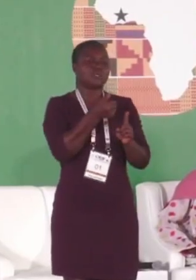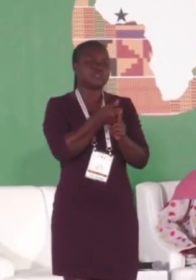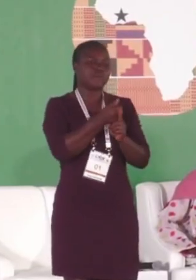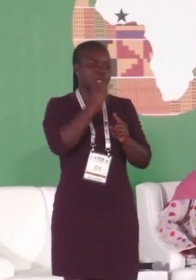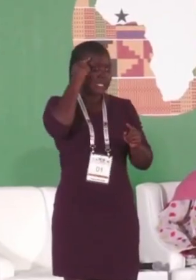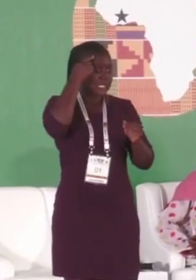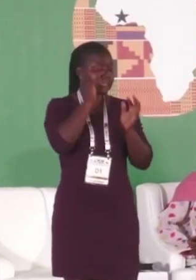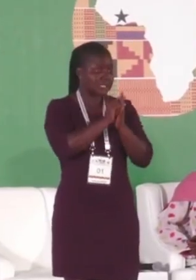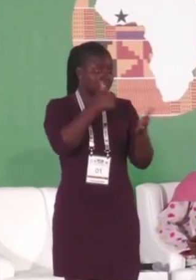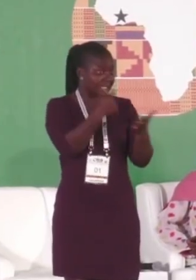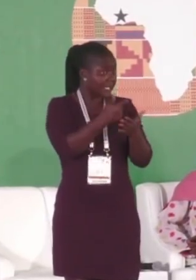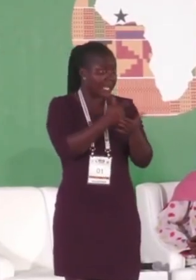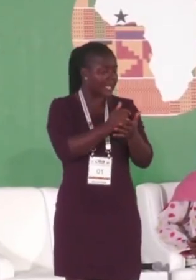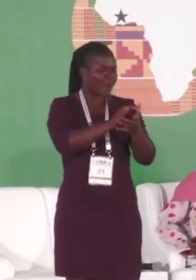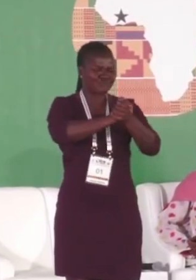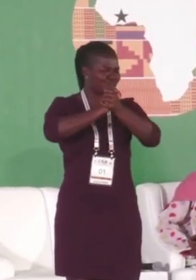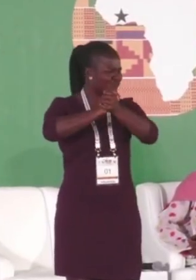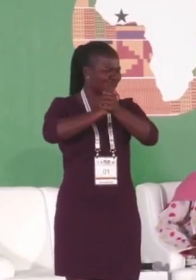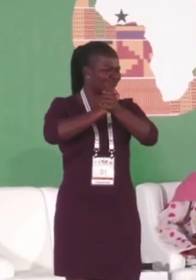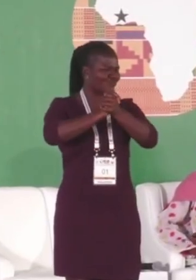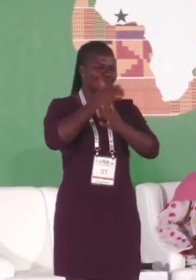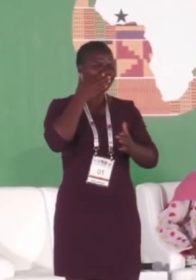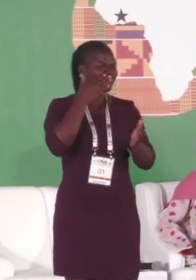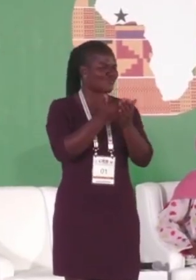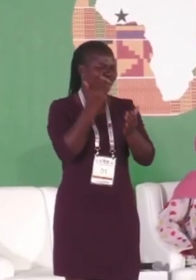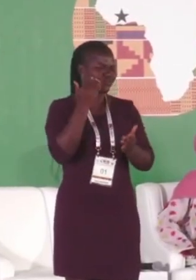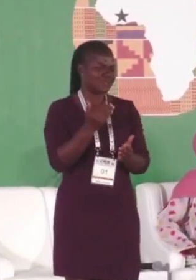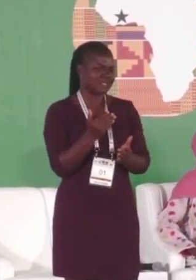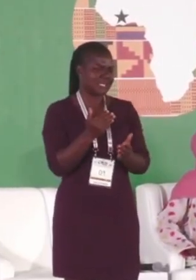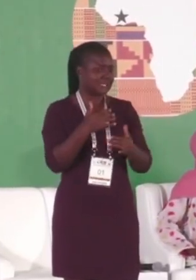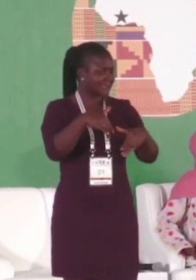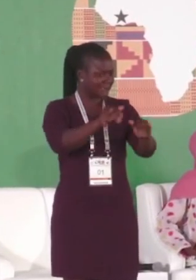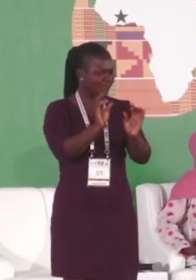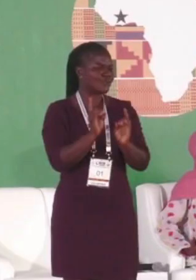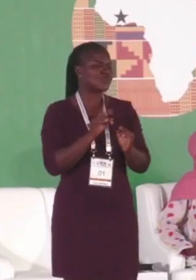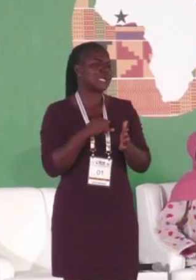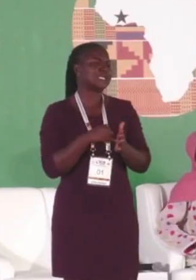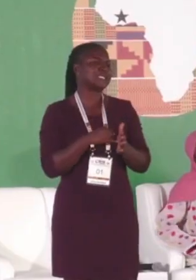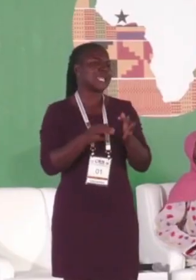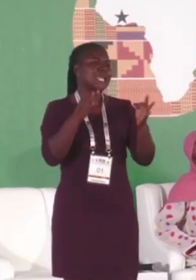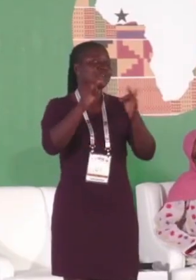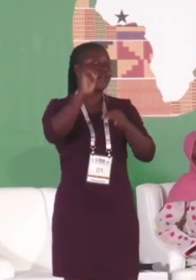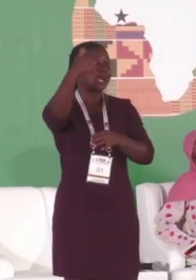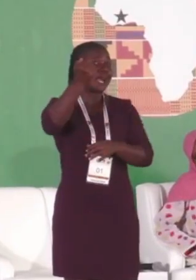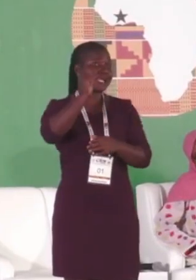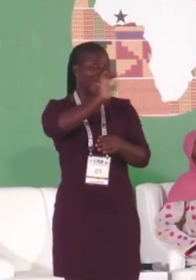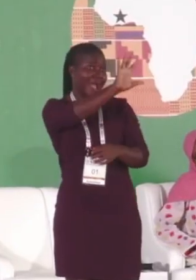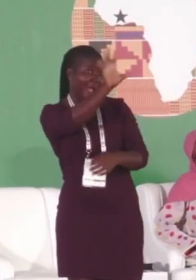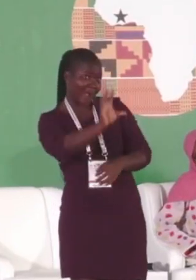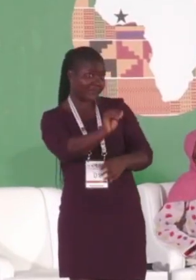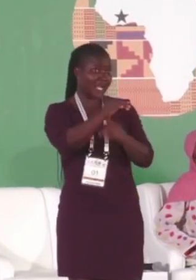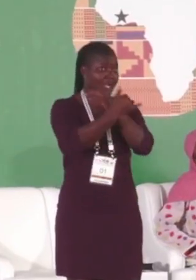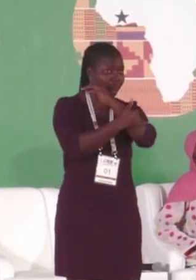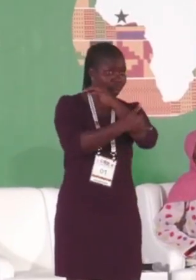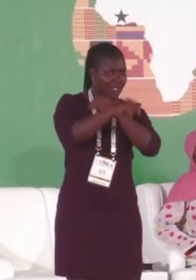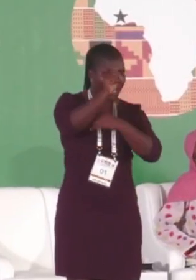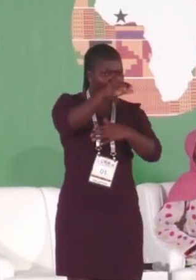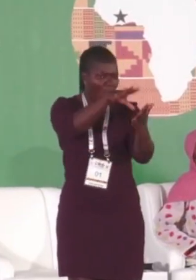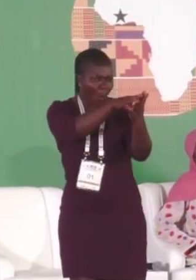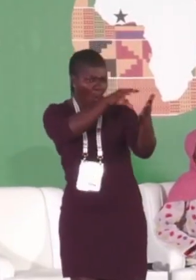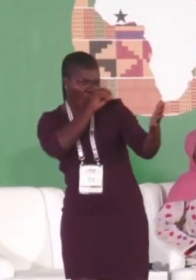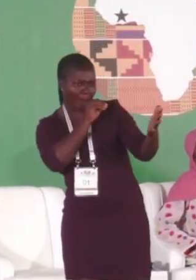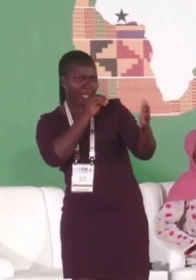very well for that and is still doing it. And if other African countries can follow,